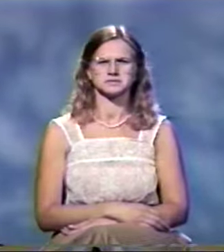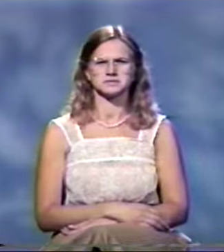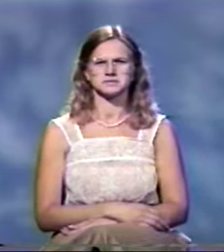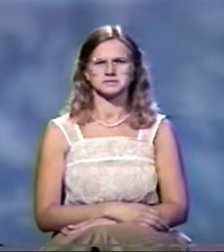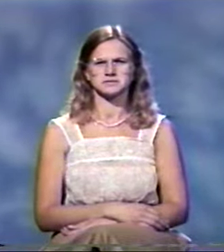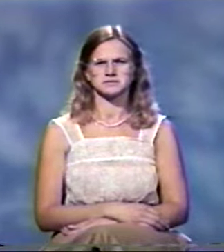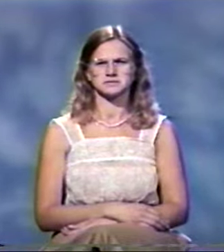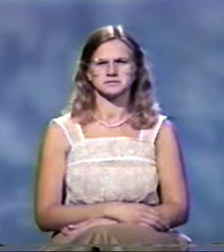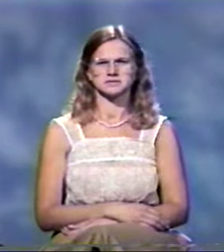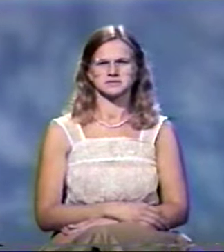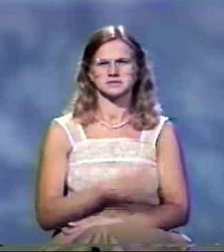in the 20s.